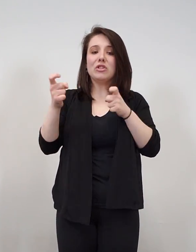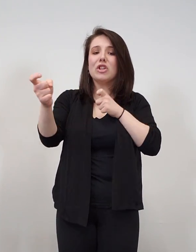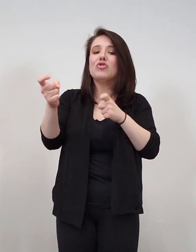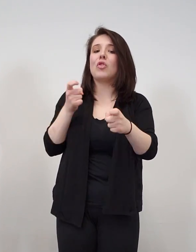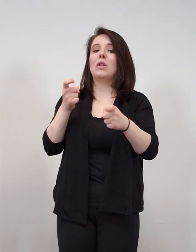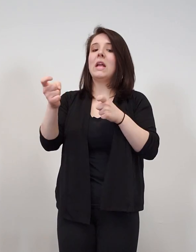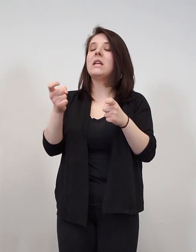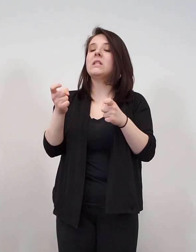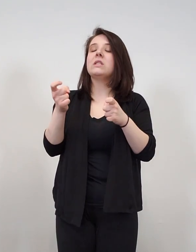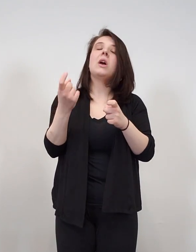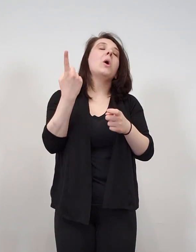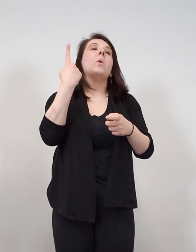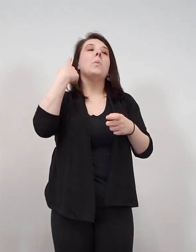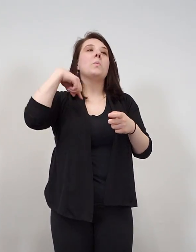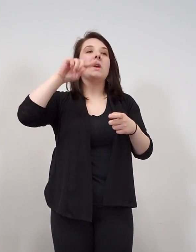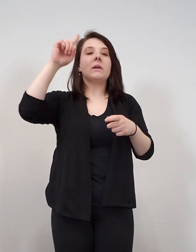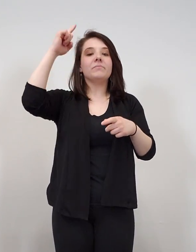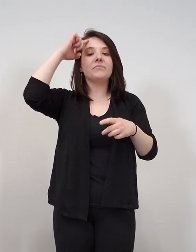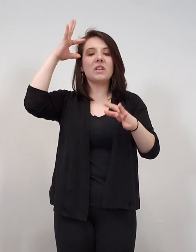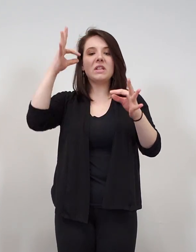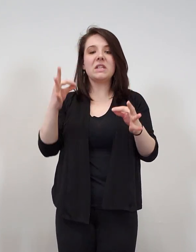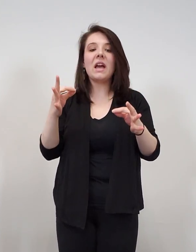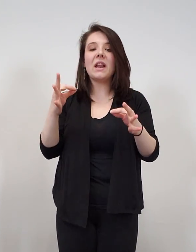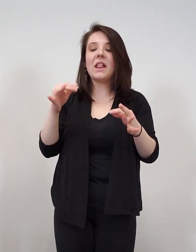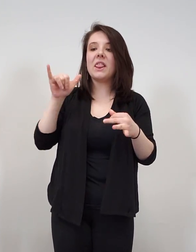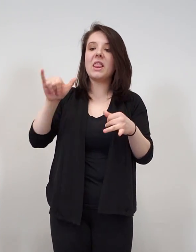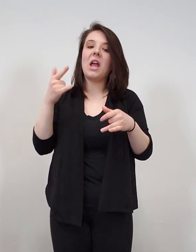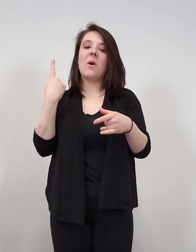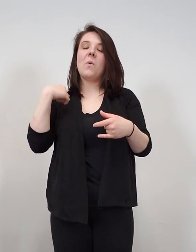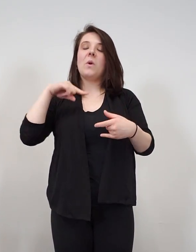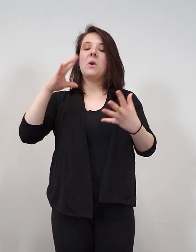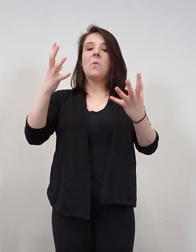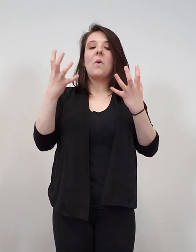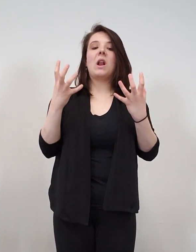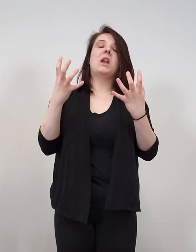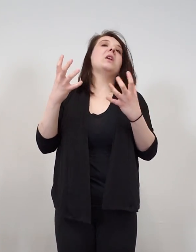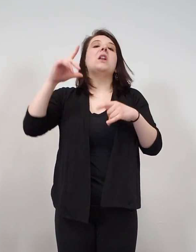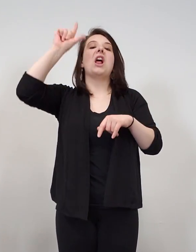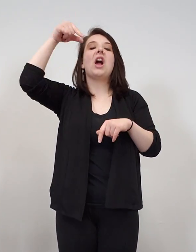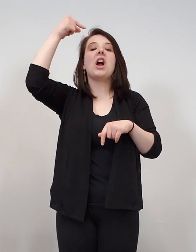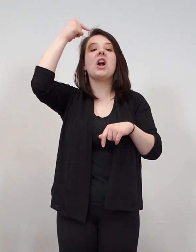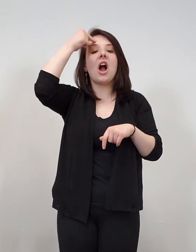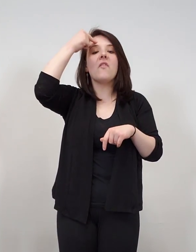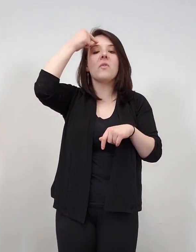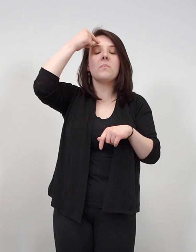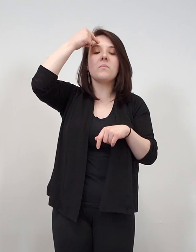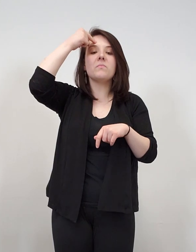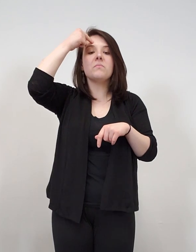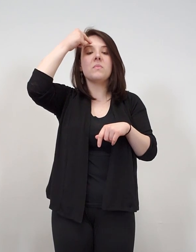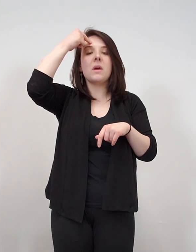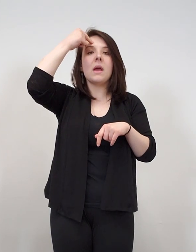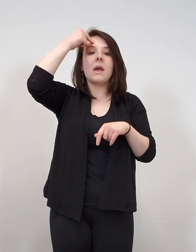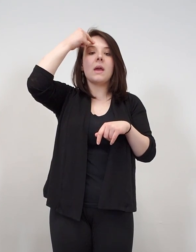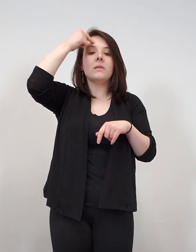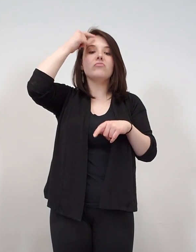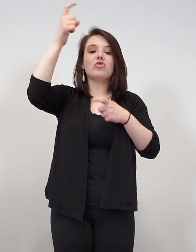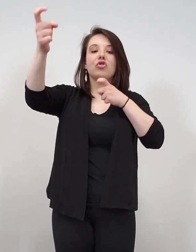people. And we know this because we, the people of the United States, is